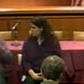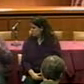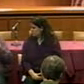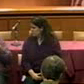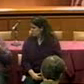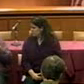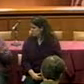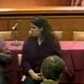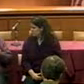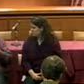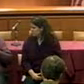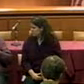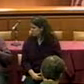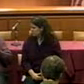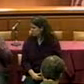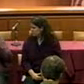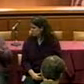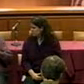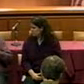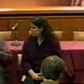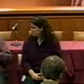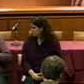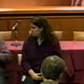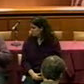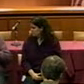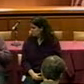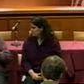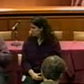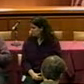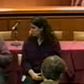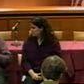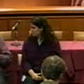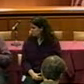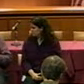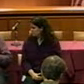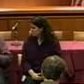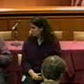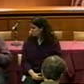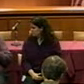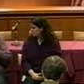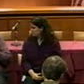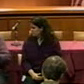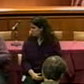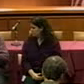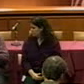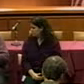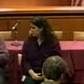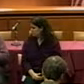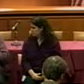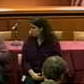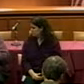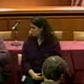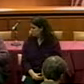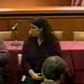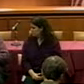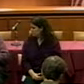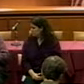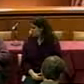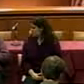final solution that we can really get behind and support from all the recommendations that we're coming up